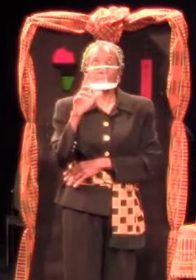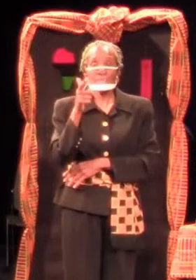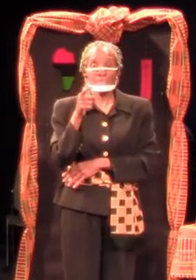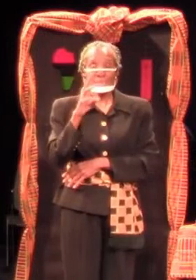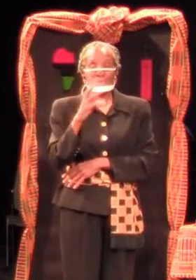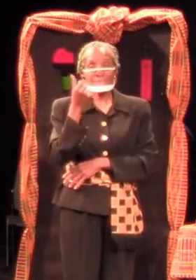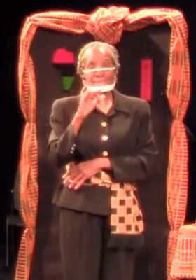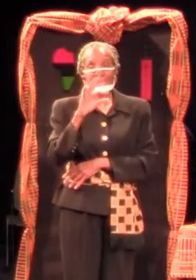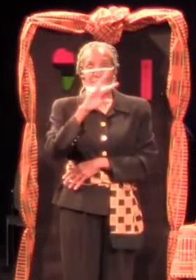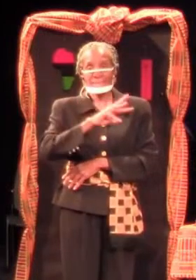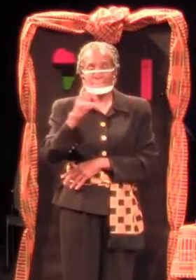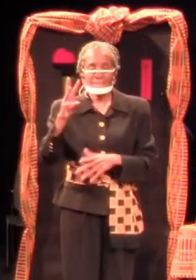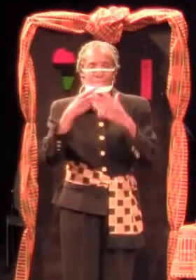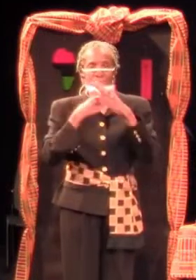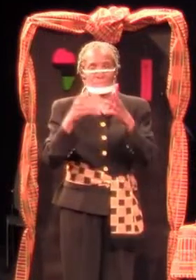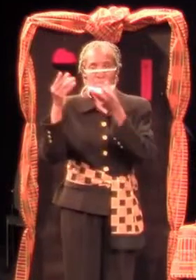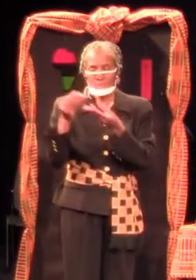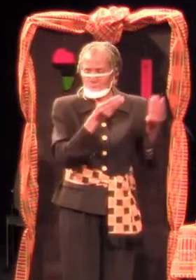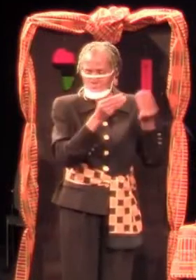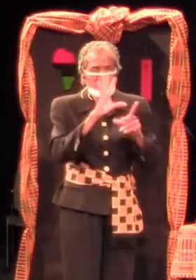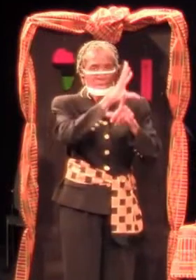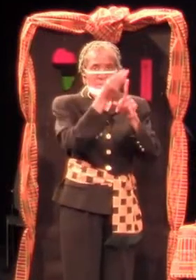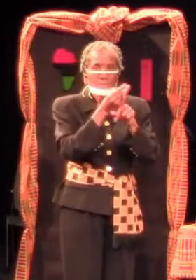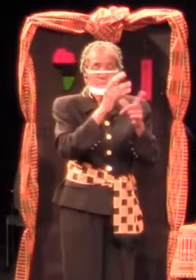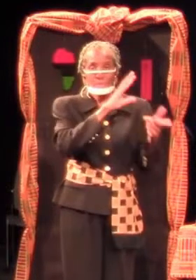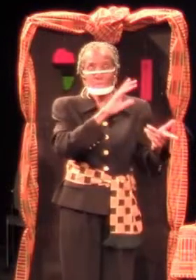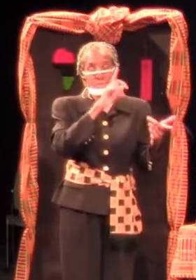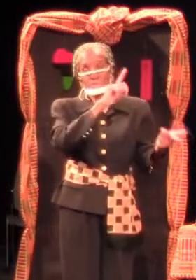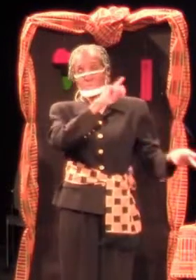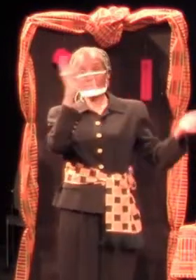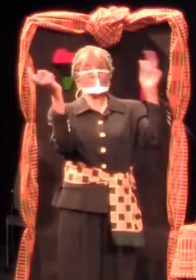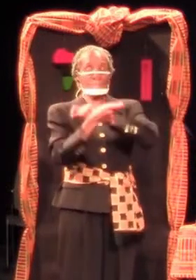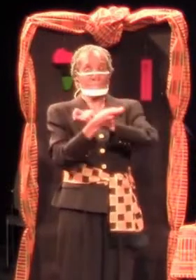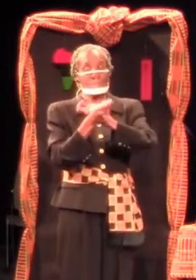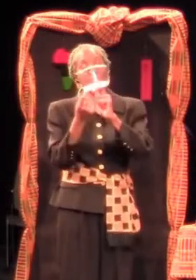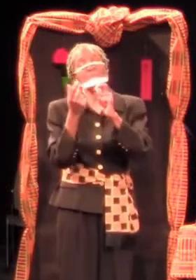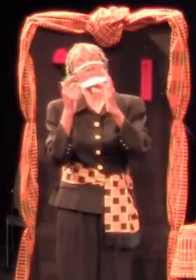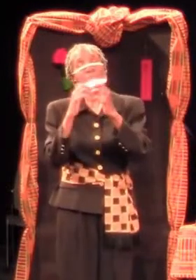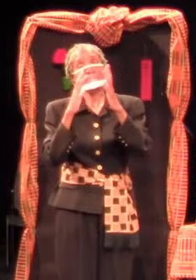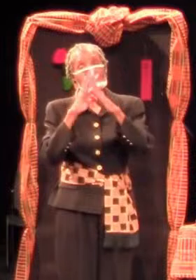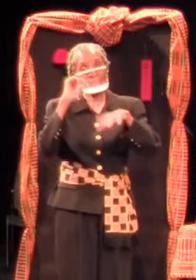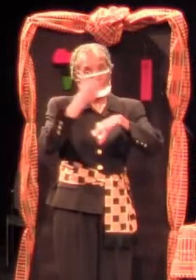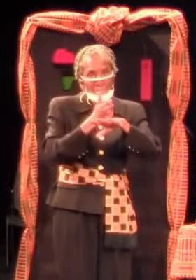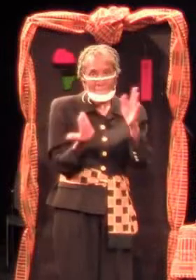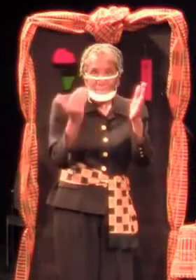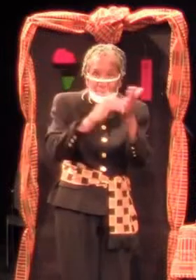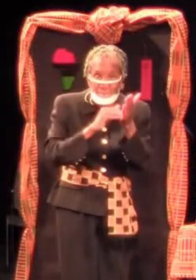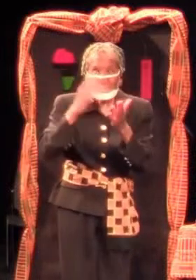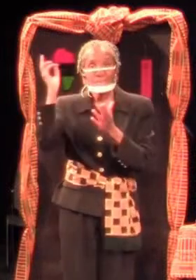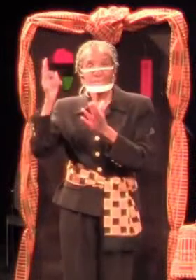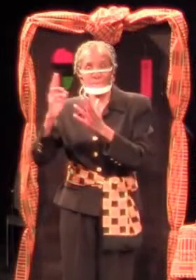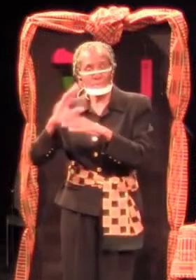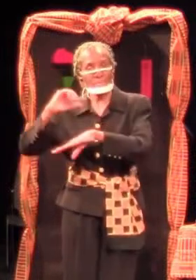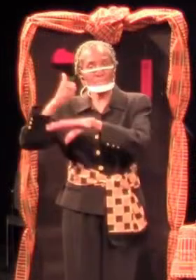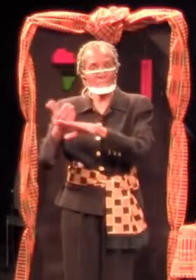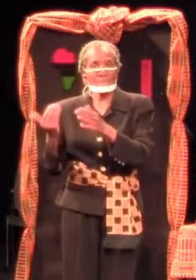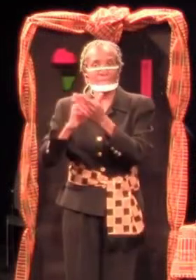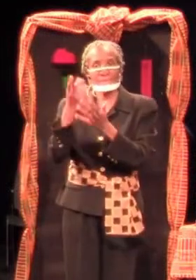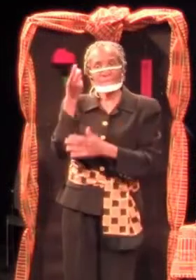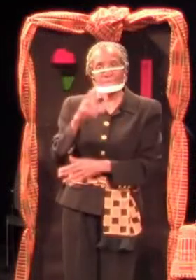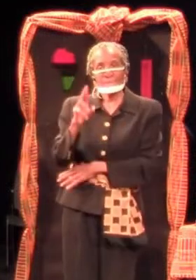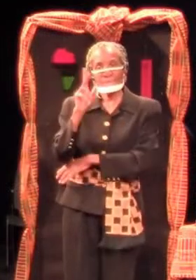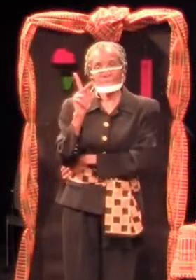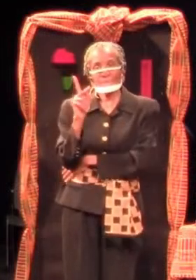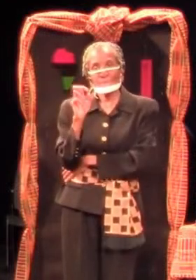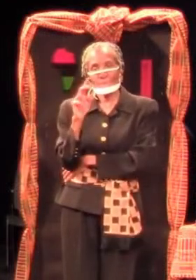1966, to help facilitate the Cultural Revolution to reaffirm and restore our African heritage and culture, Dr. Karinga